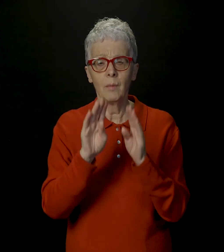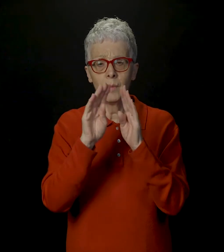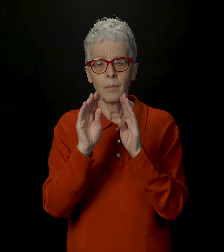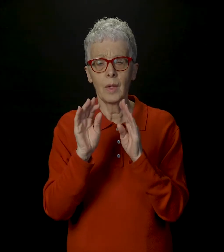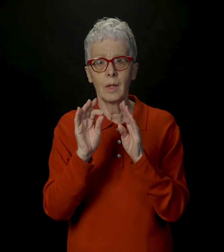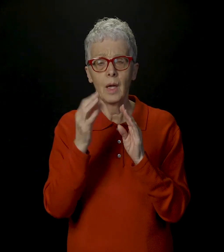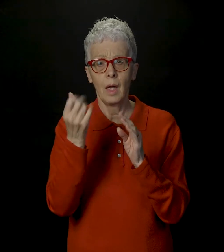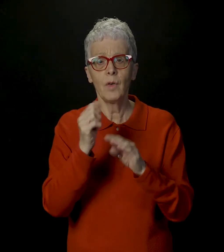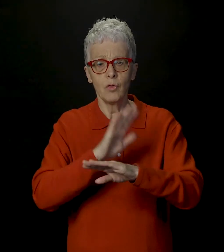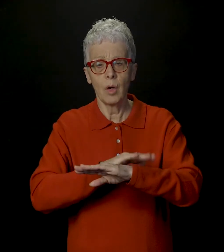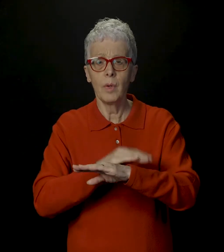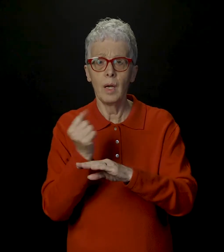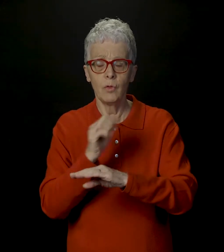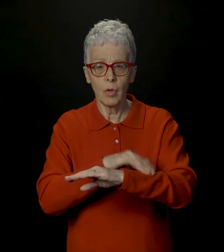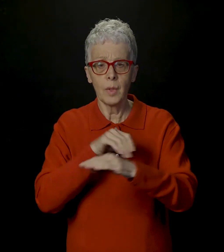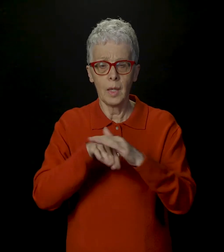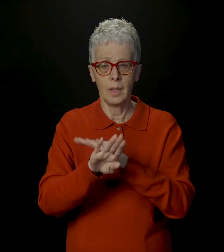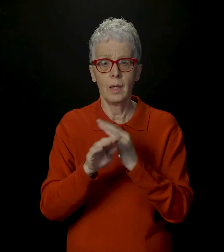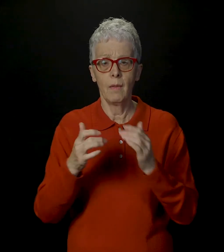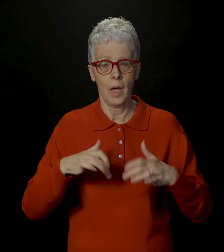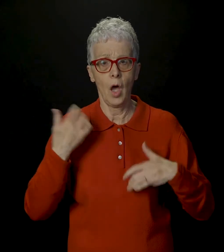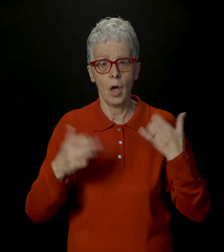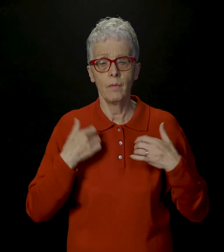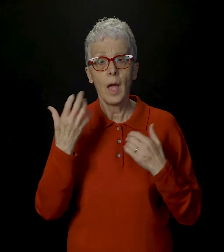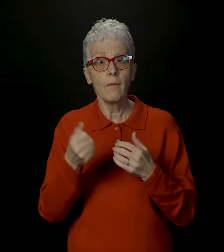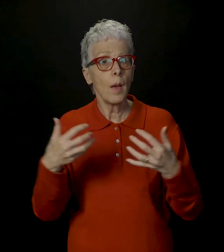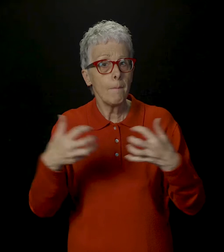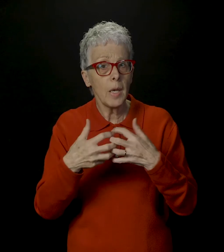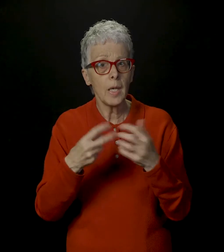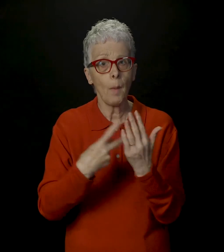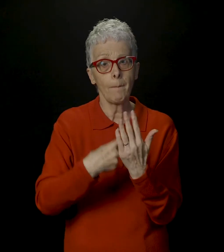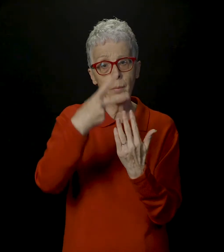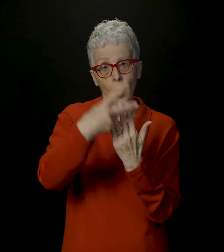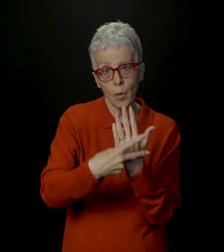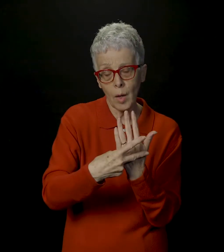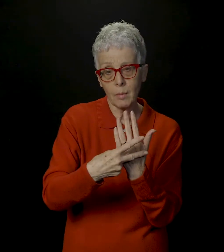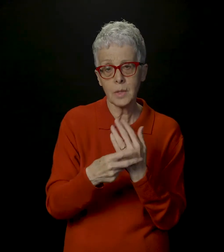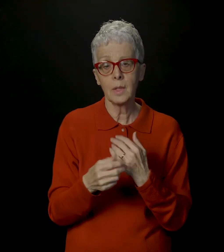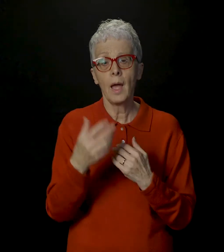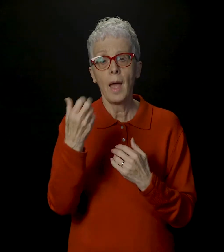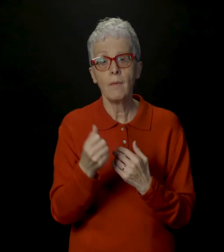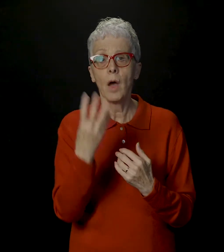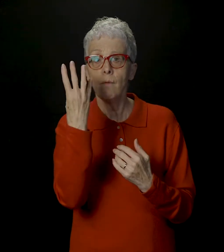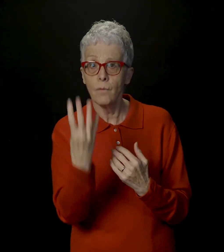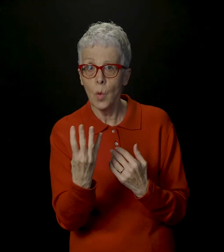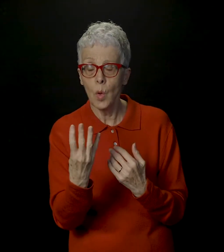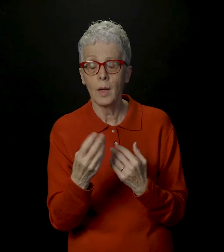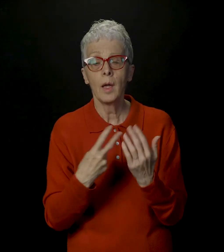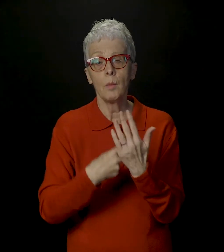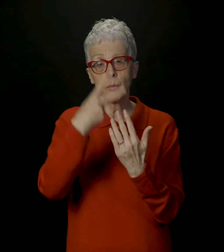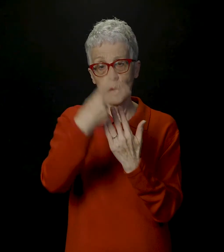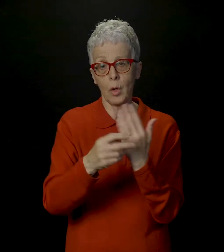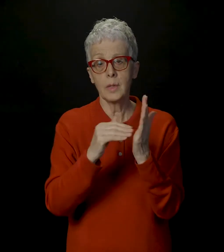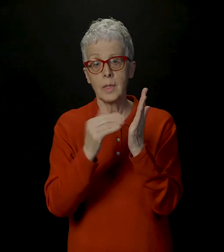supporting those That are going through life struggles So we've had lots of different programs Over the years At the moment we currently have Four main programs